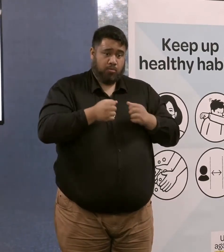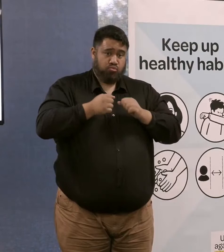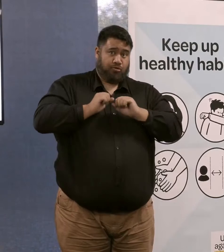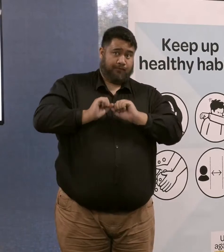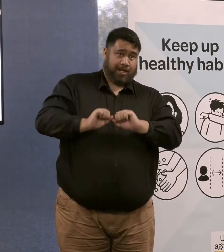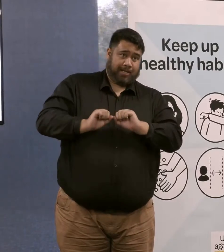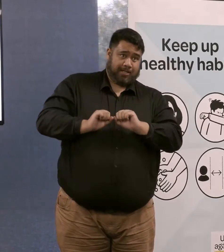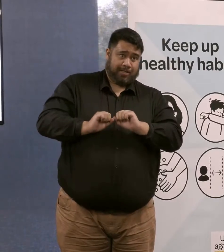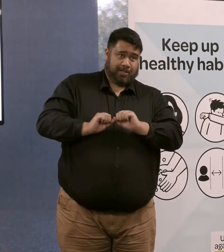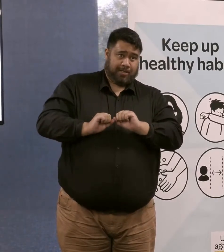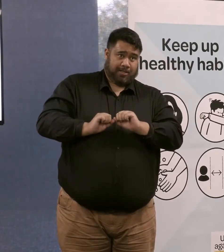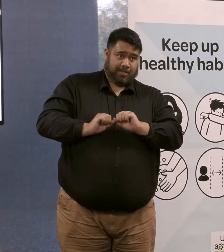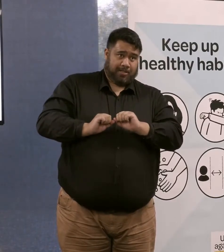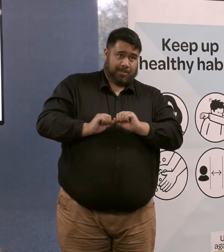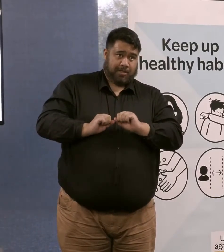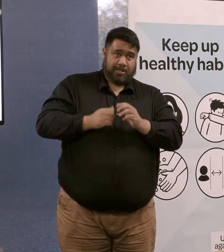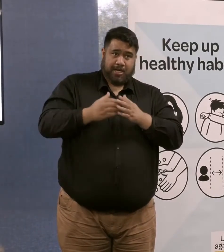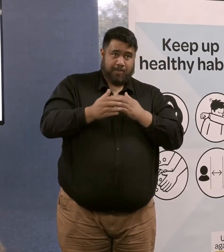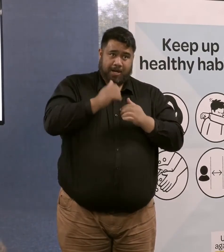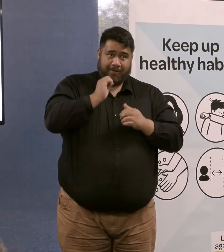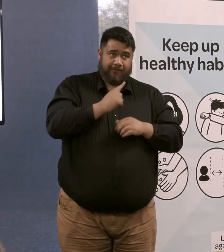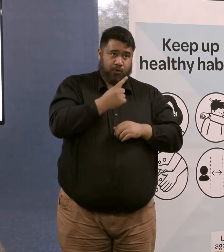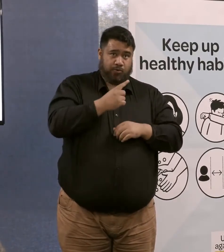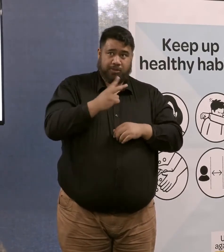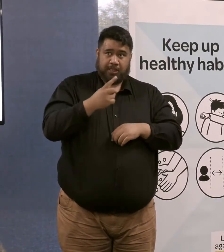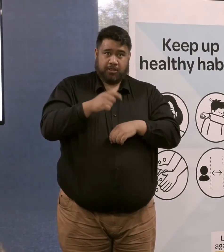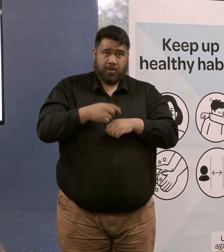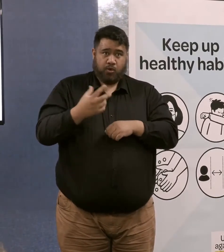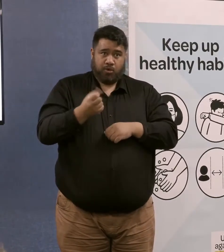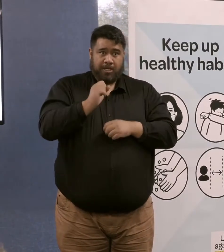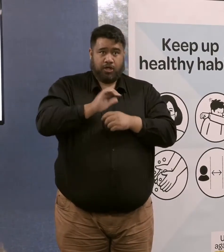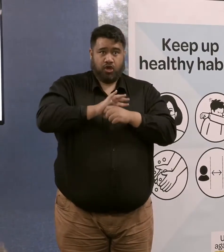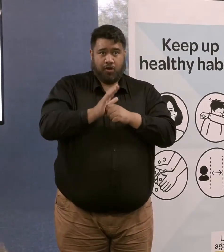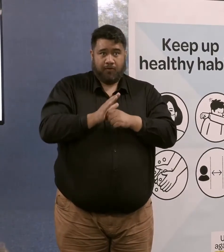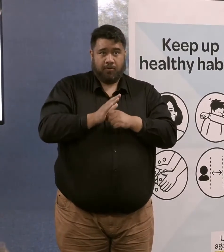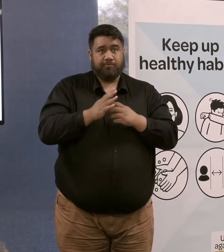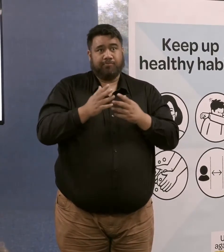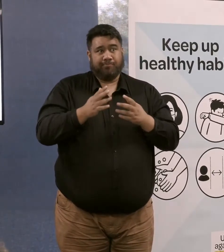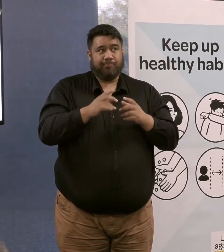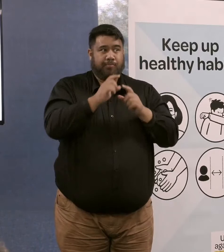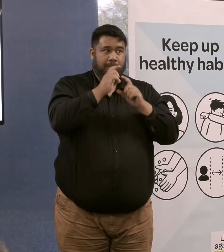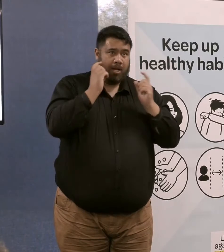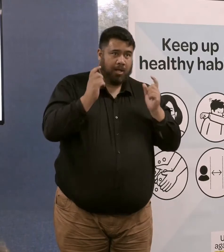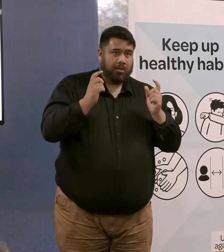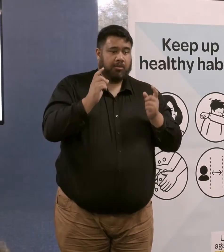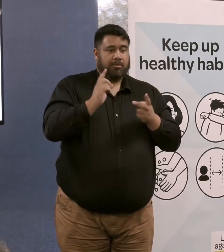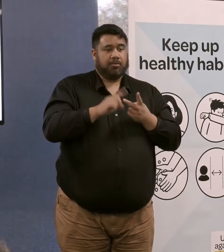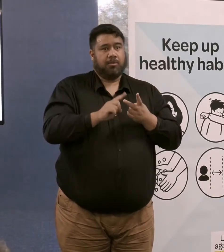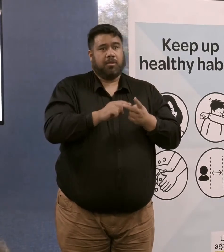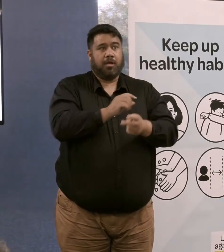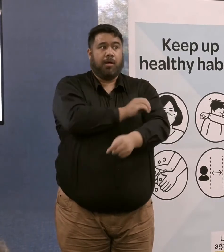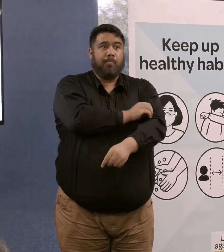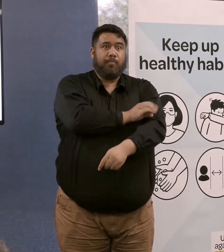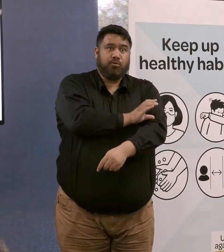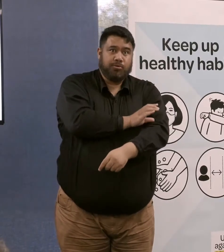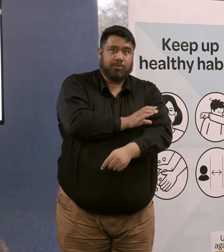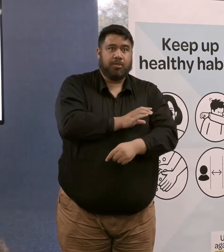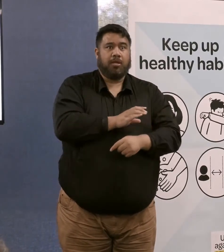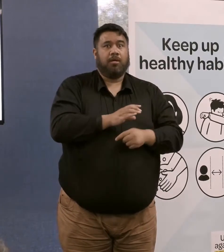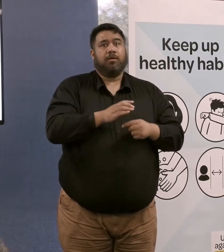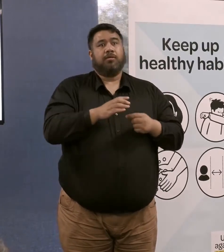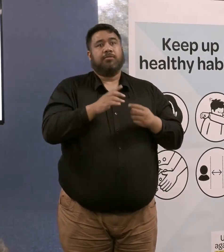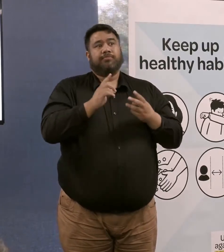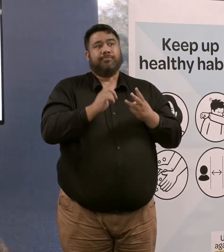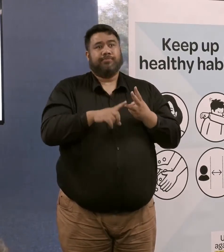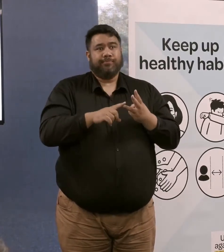getting reinfected. That is a risk, and so the usual things are very important. Get that booster if you haven't had it as soon as